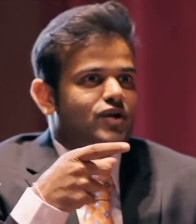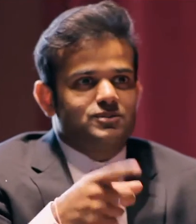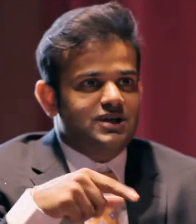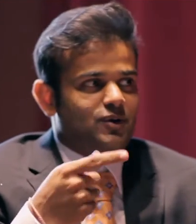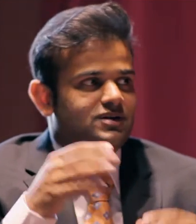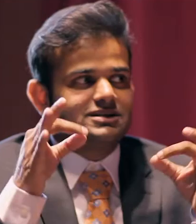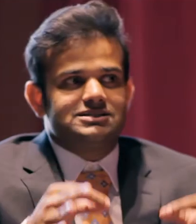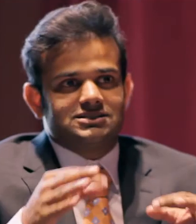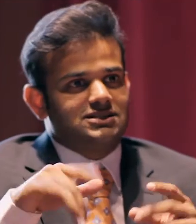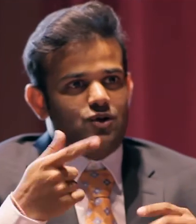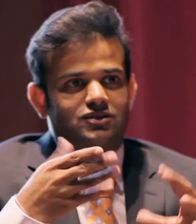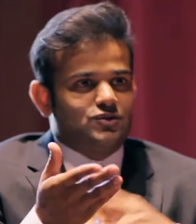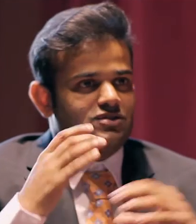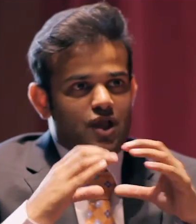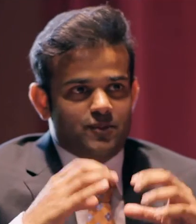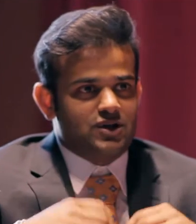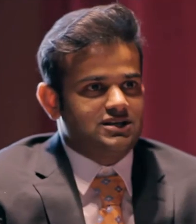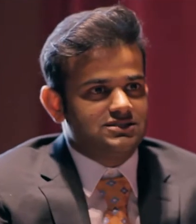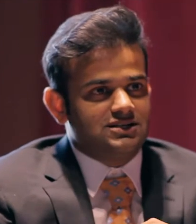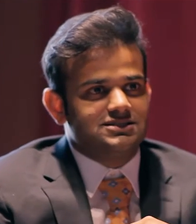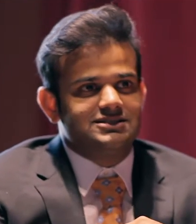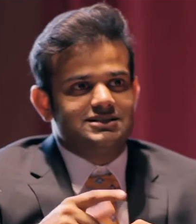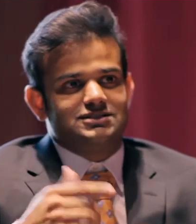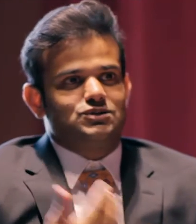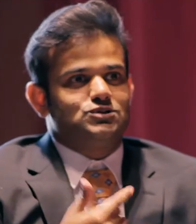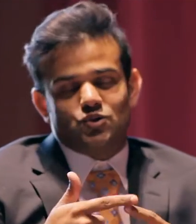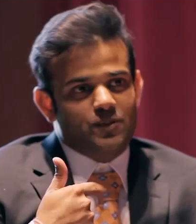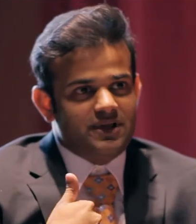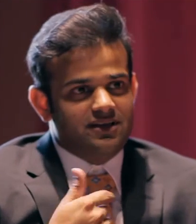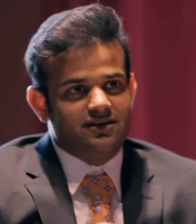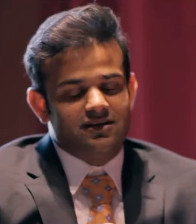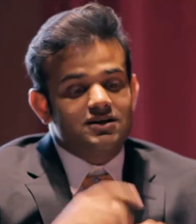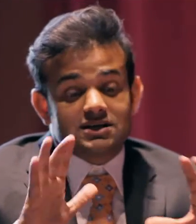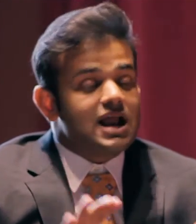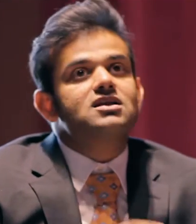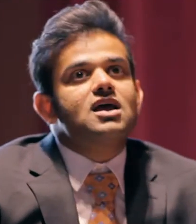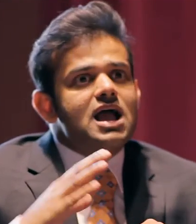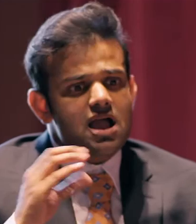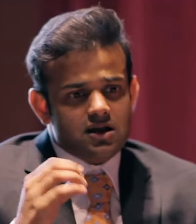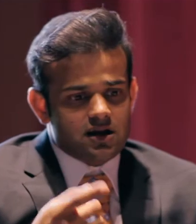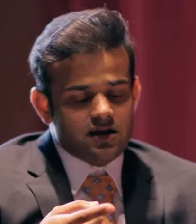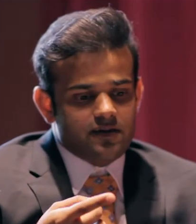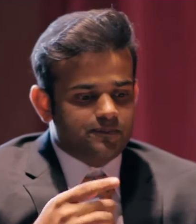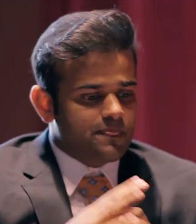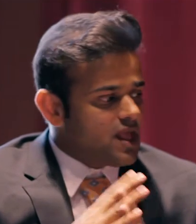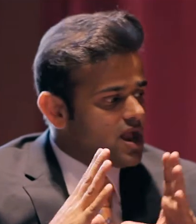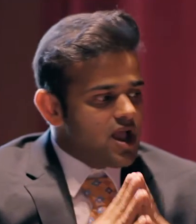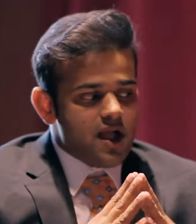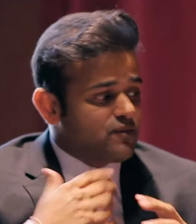Wow, that's definitely something I've learned from you, is how to make those decisions. That's